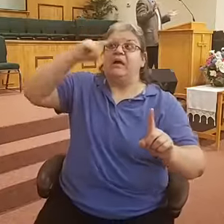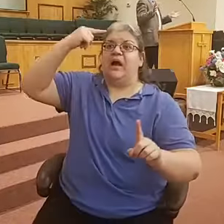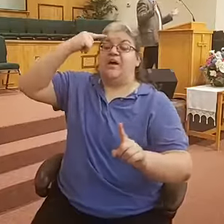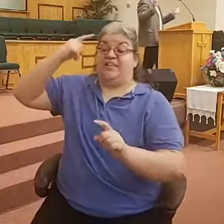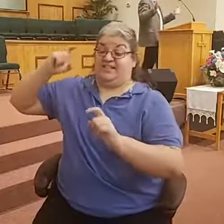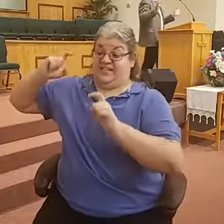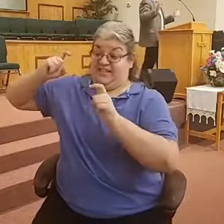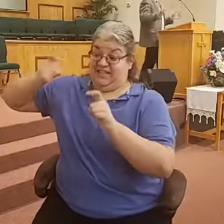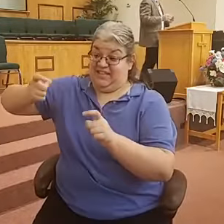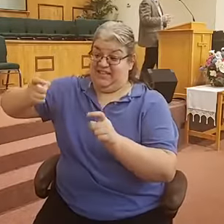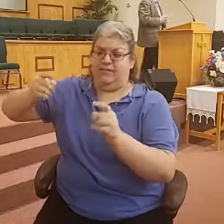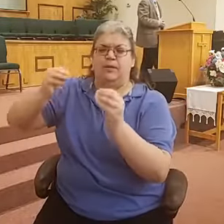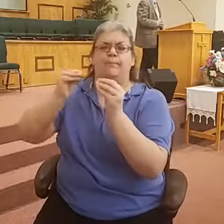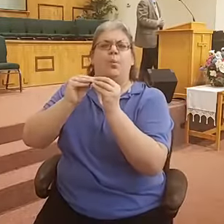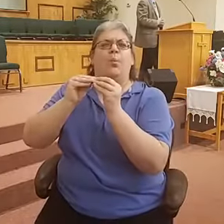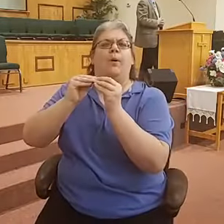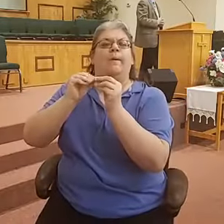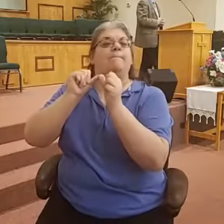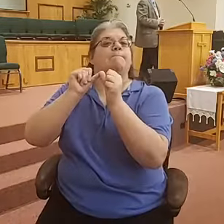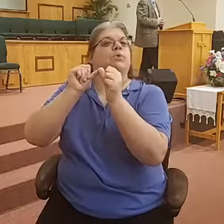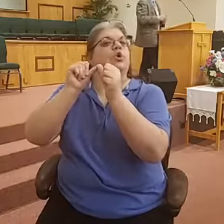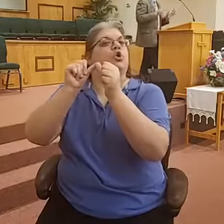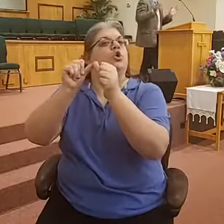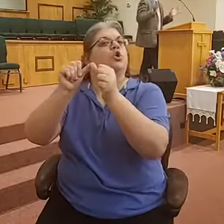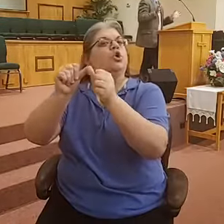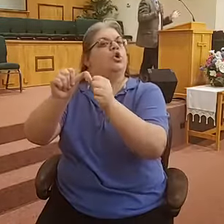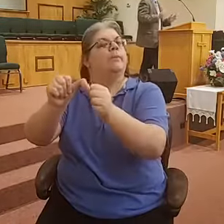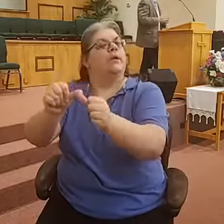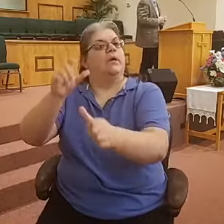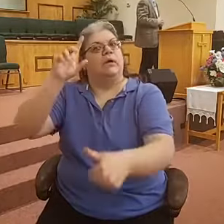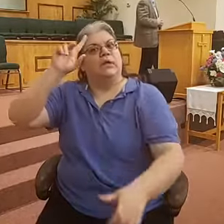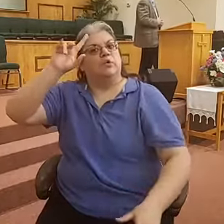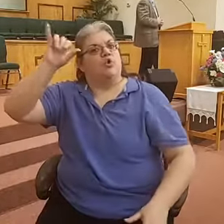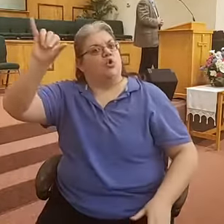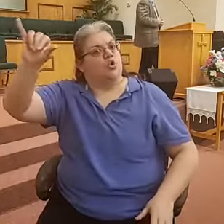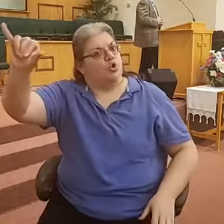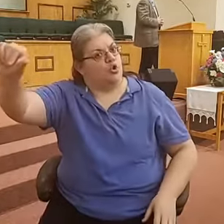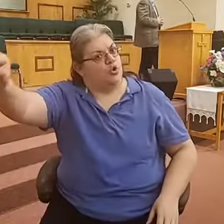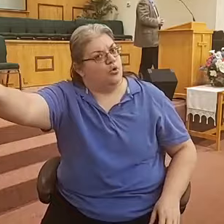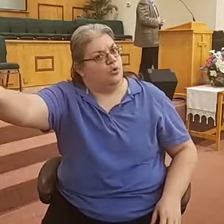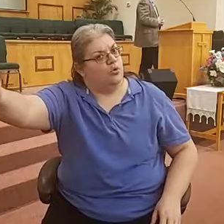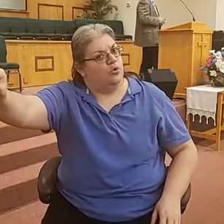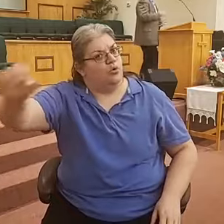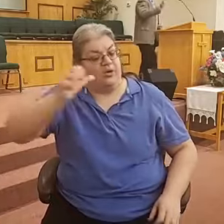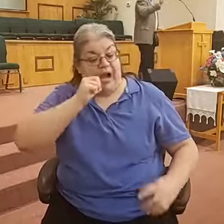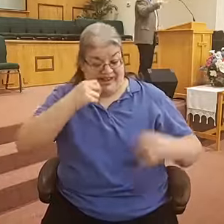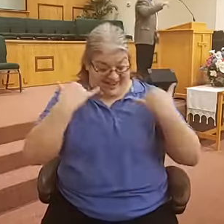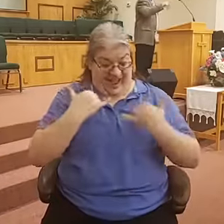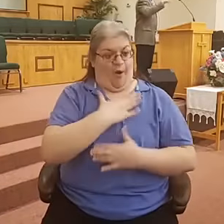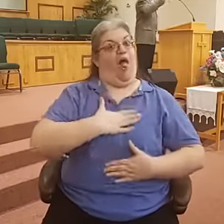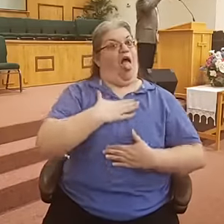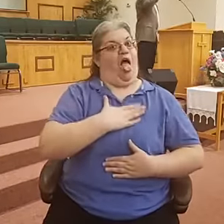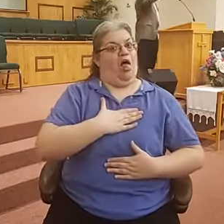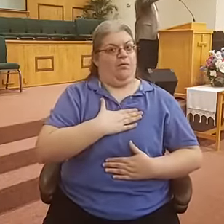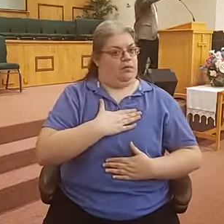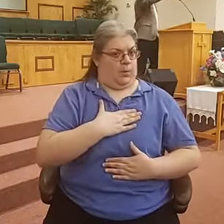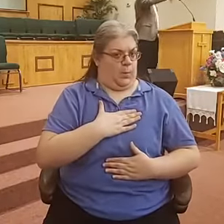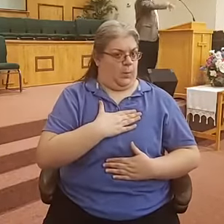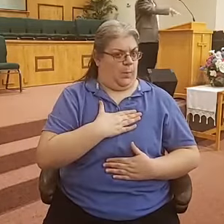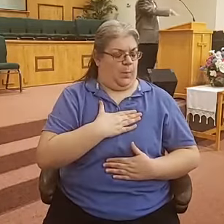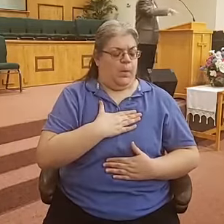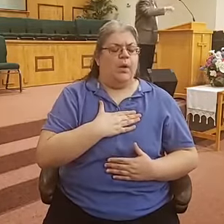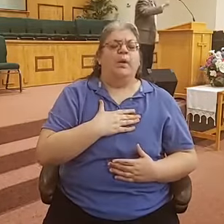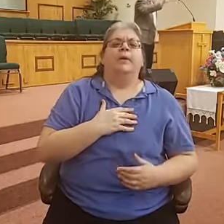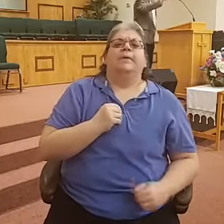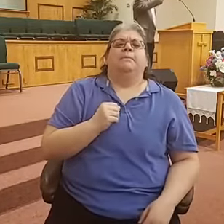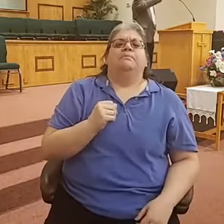often in the more permanent sense, in the more eternal sense. Let's go back in our Bible.